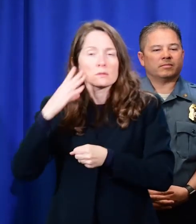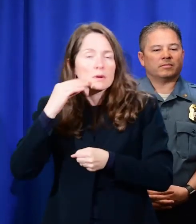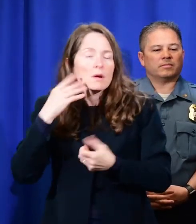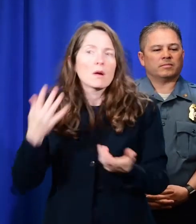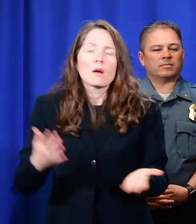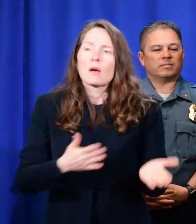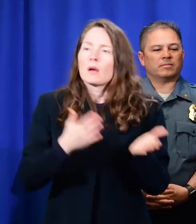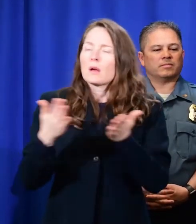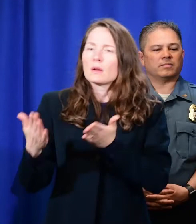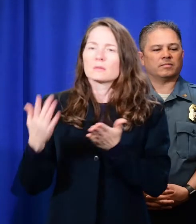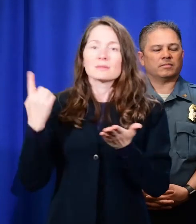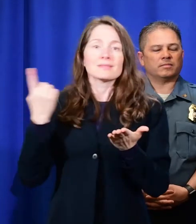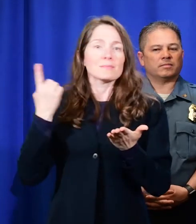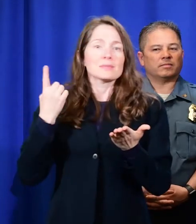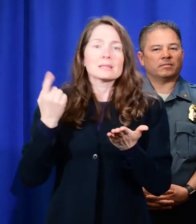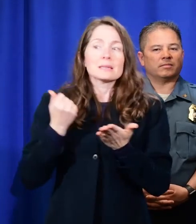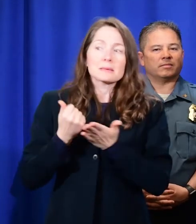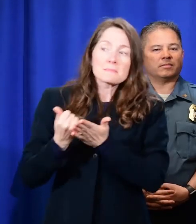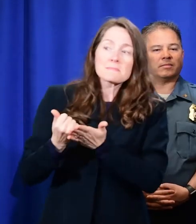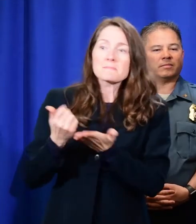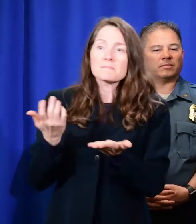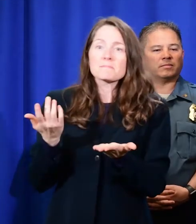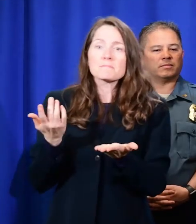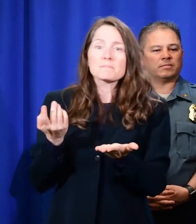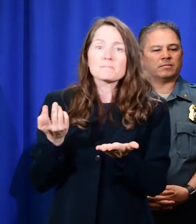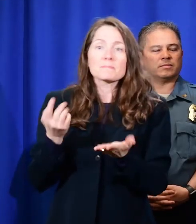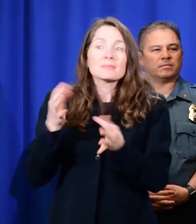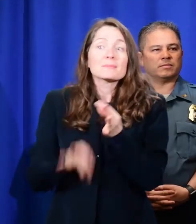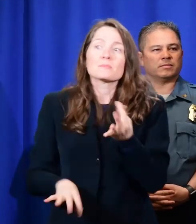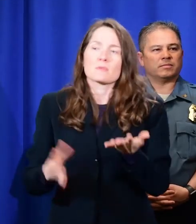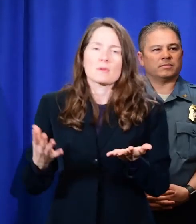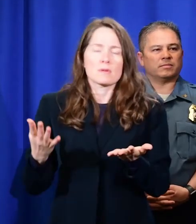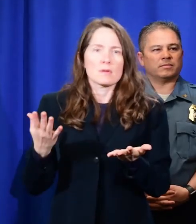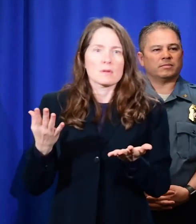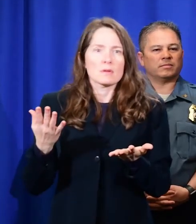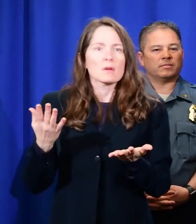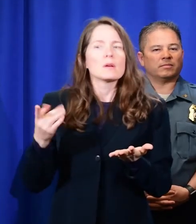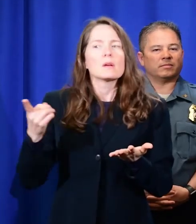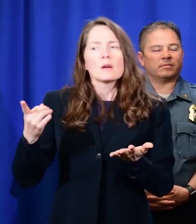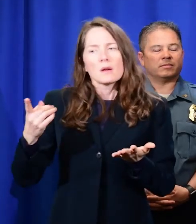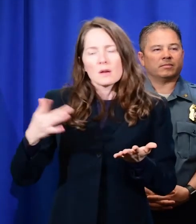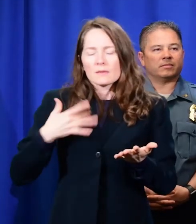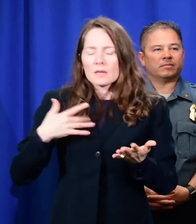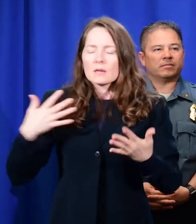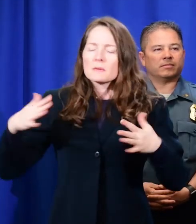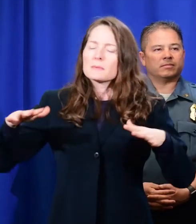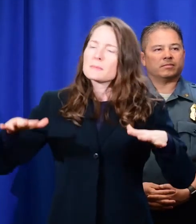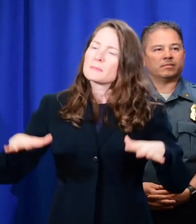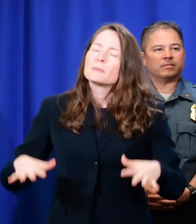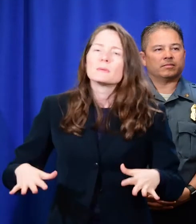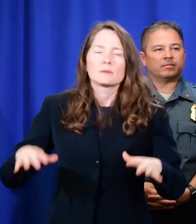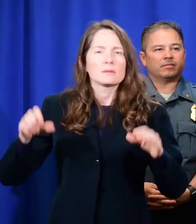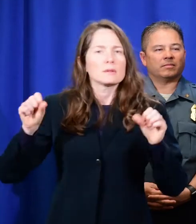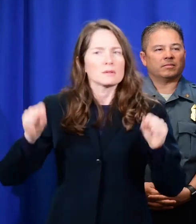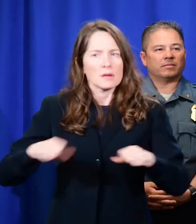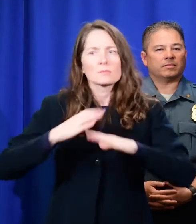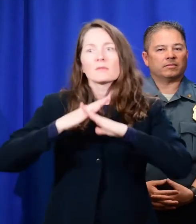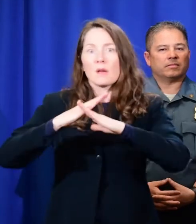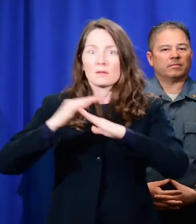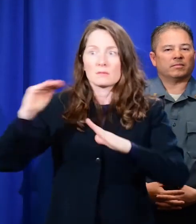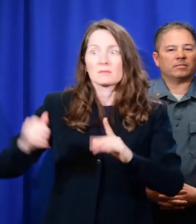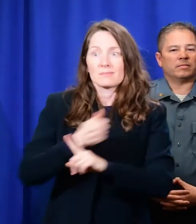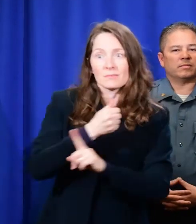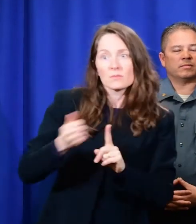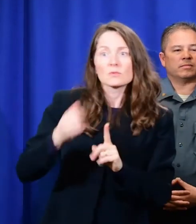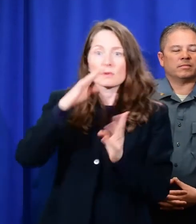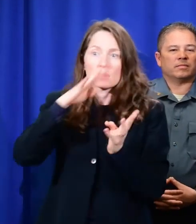life just a little bit easier can help prevent child abuse and neglect. At the same time, please